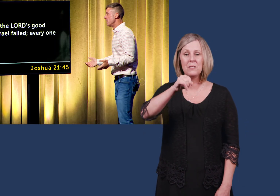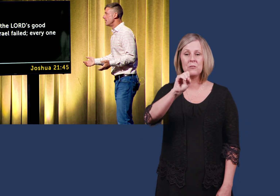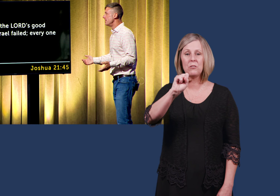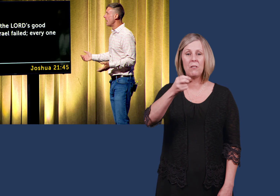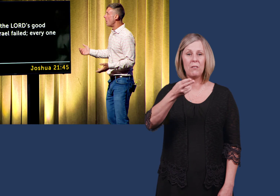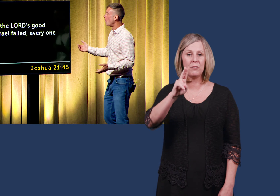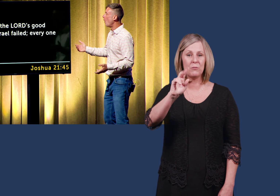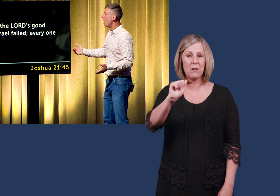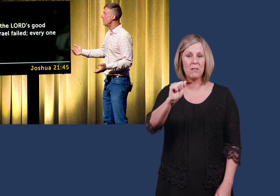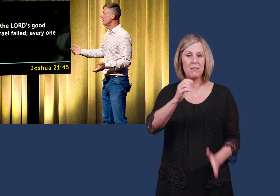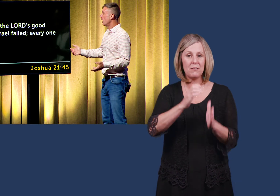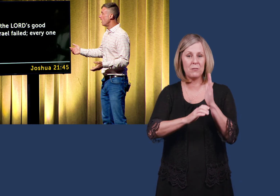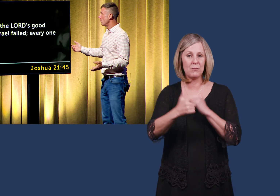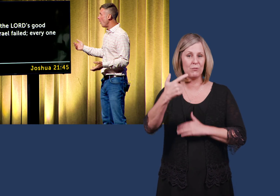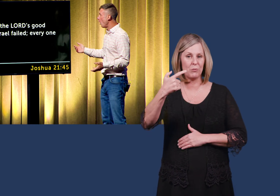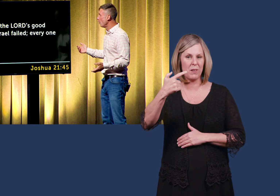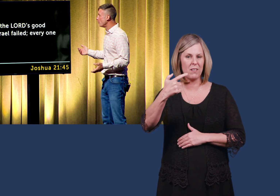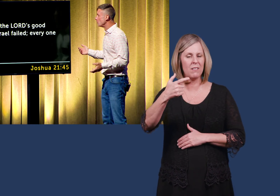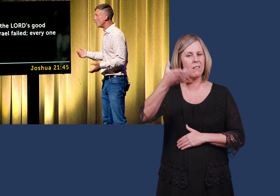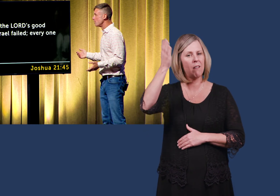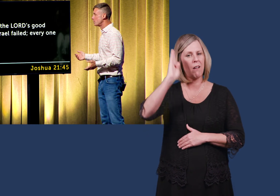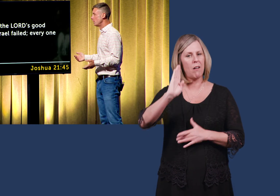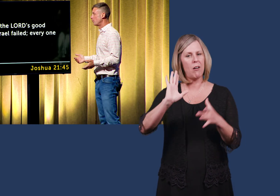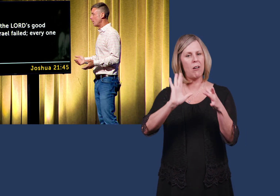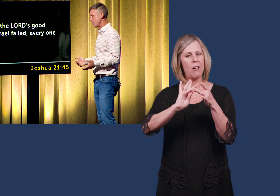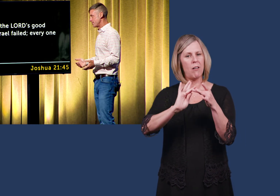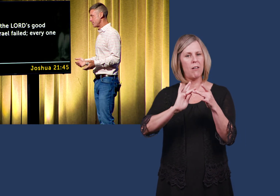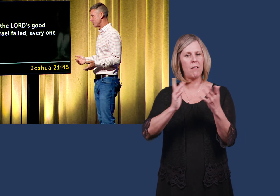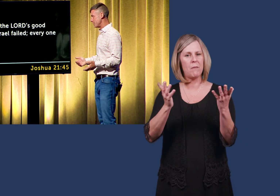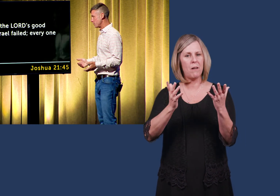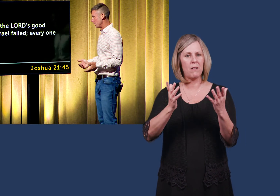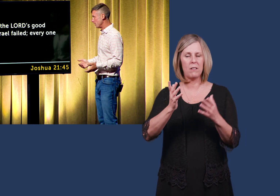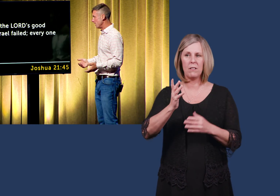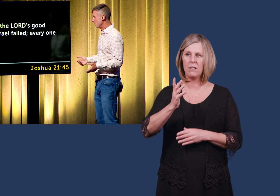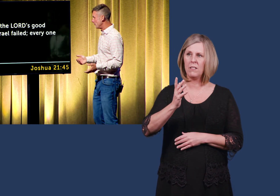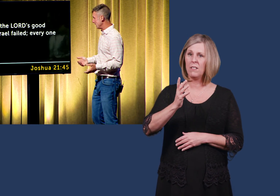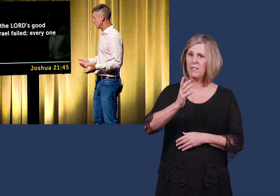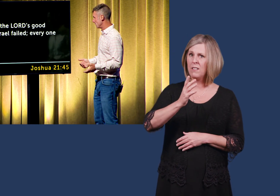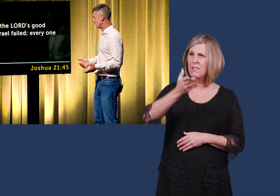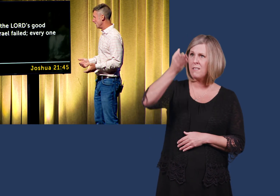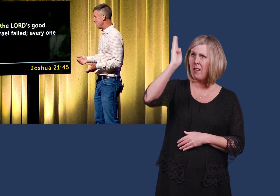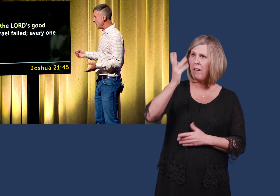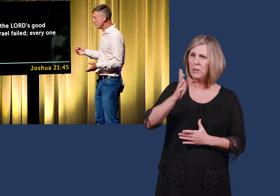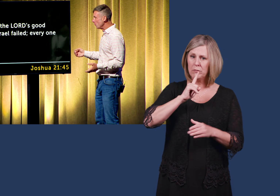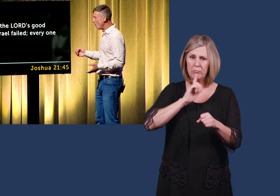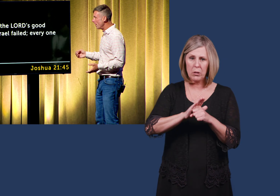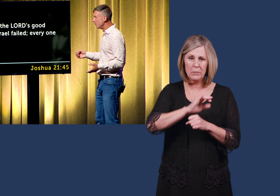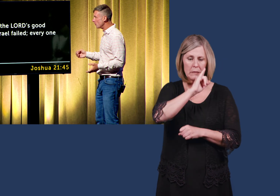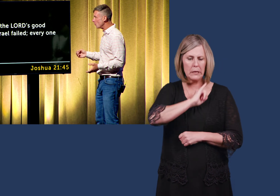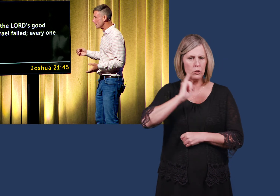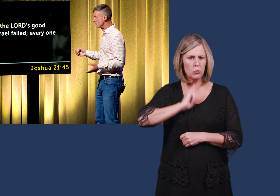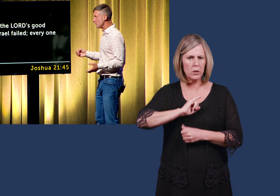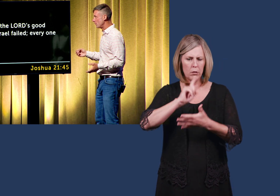this, "Not one of all the Lord's good promises to Israel failed. Every one was